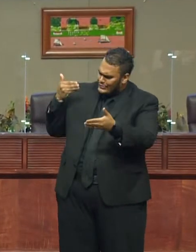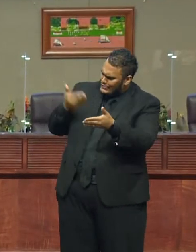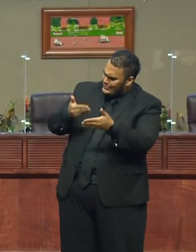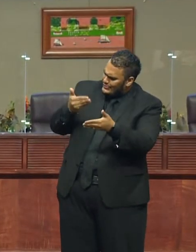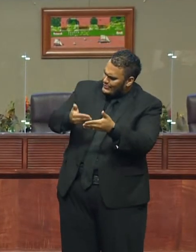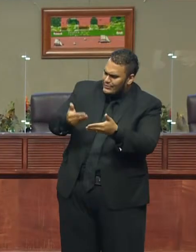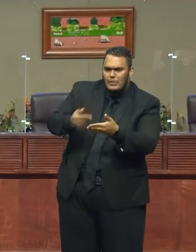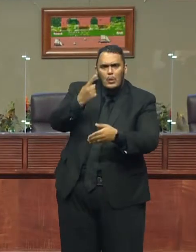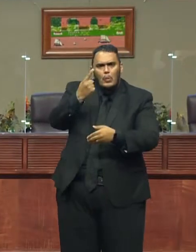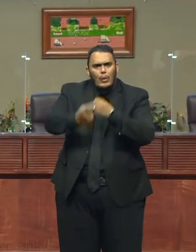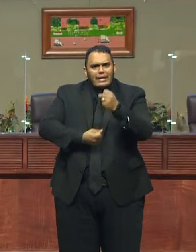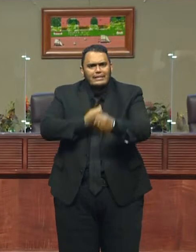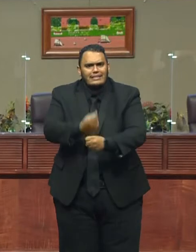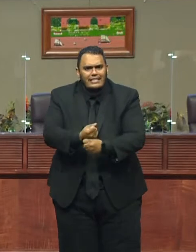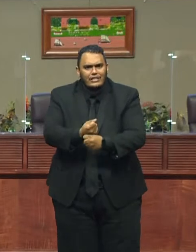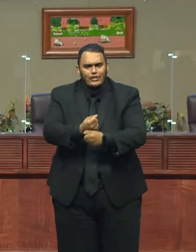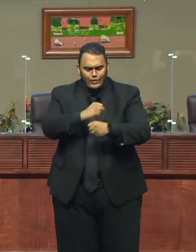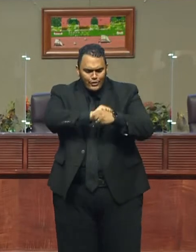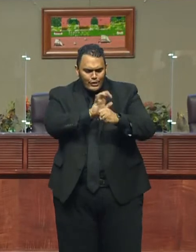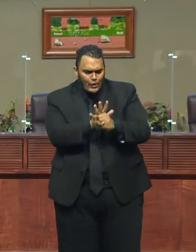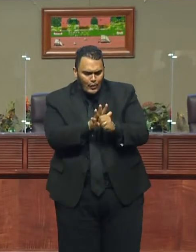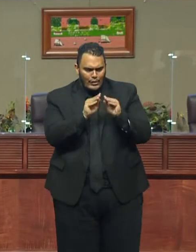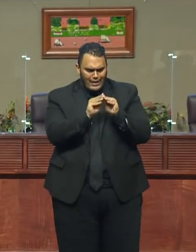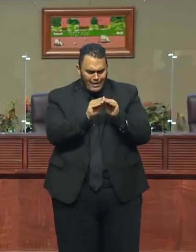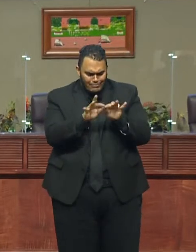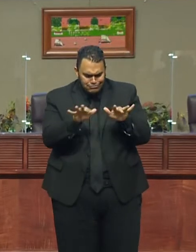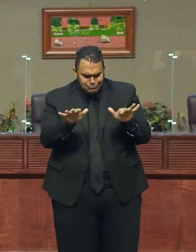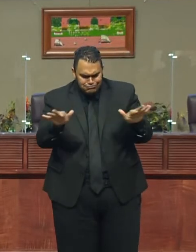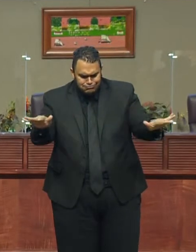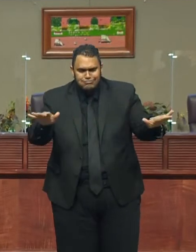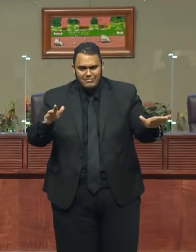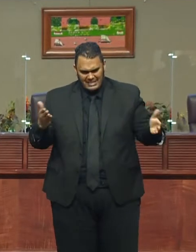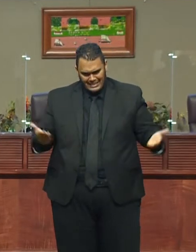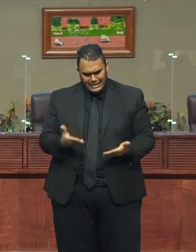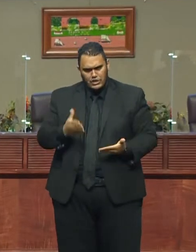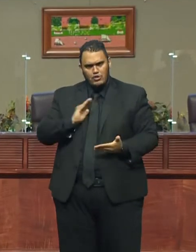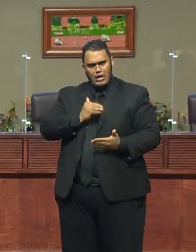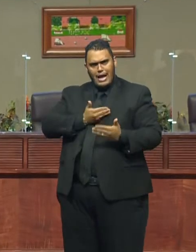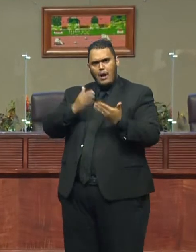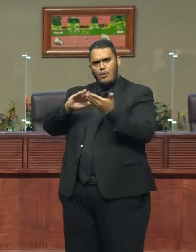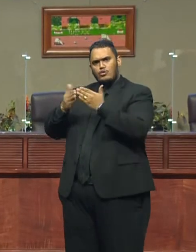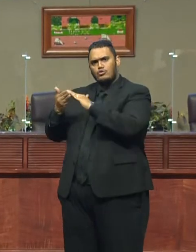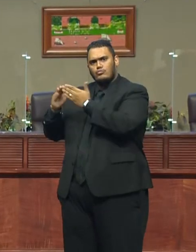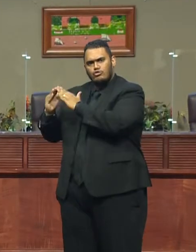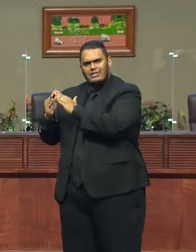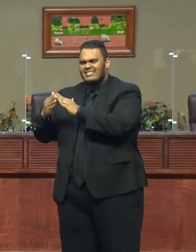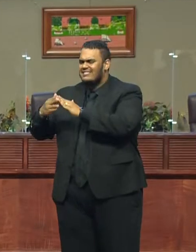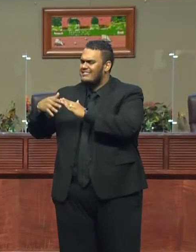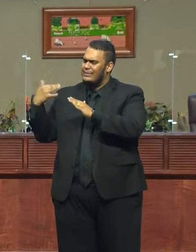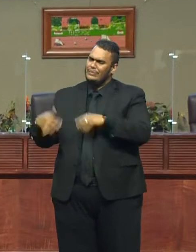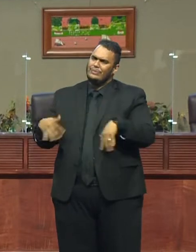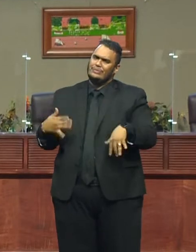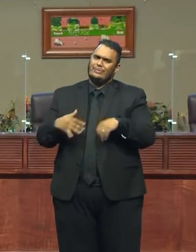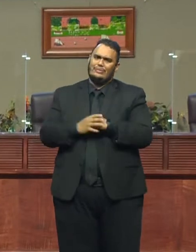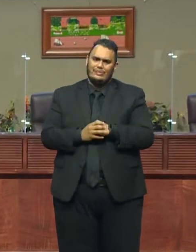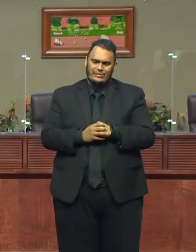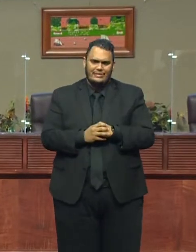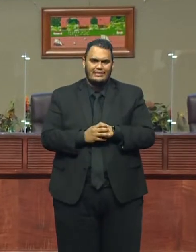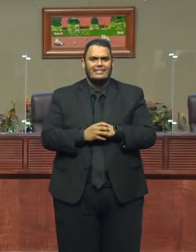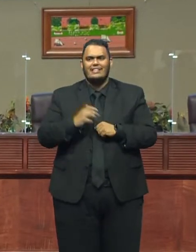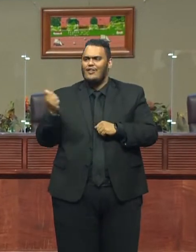our community. And I know it's hard to believe that the pandemic has gone on so long. I think those first few weeks in March, we